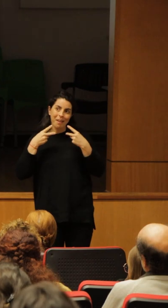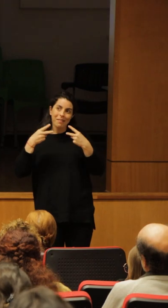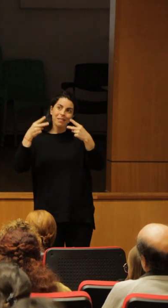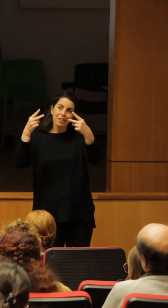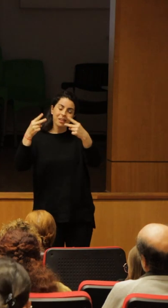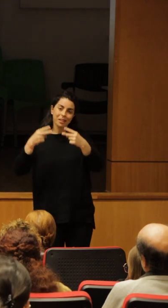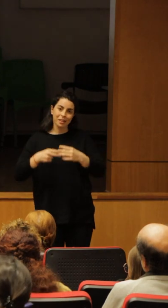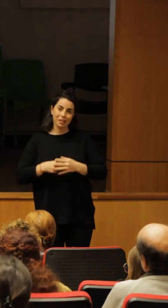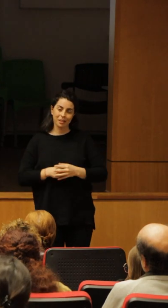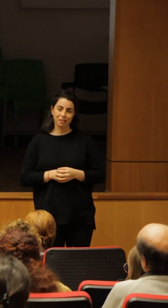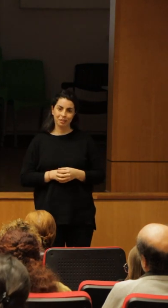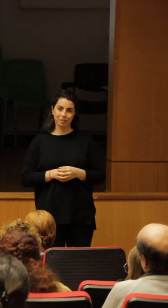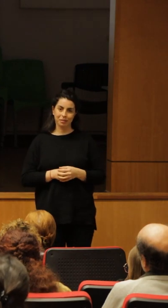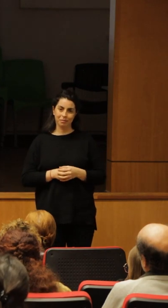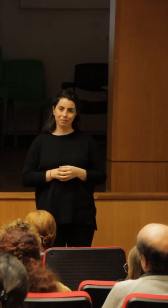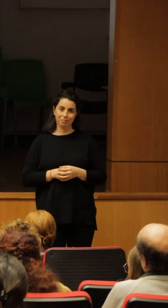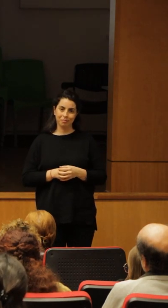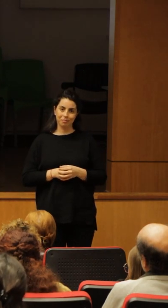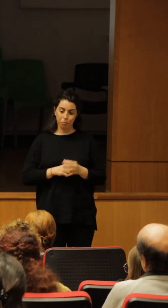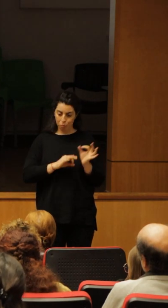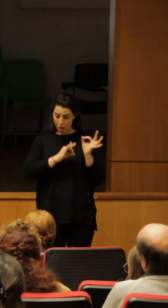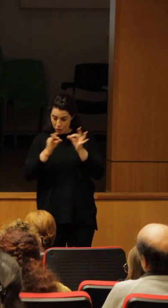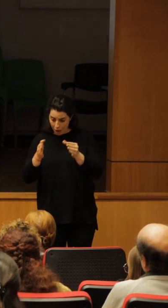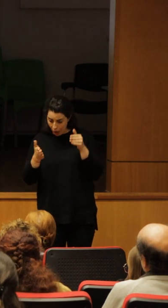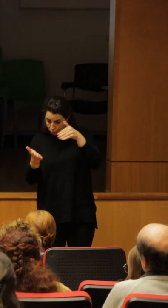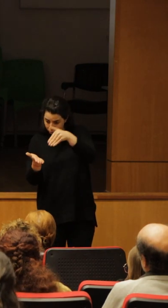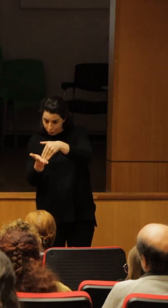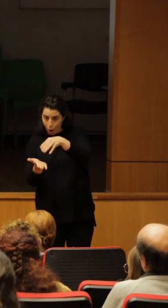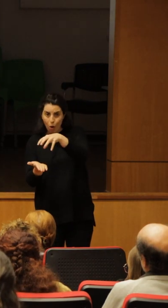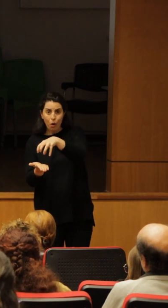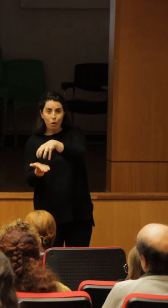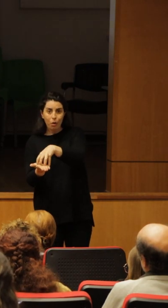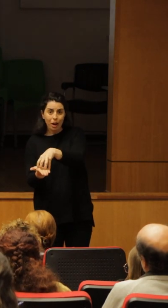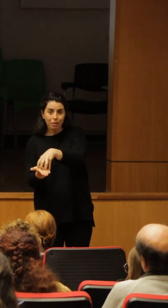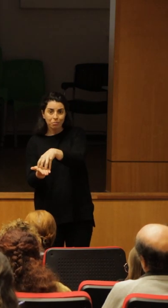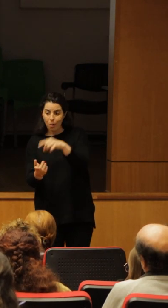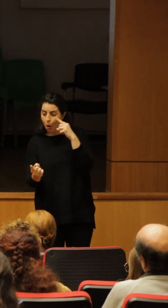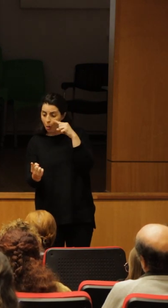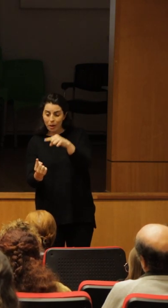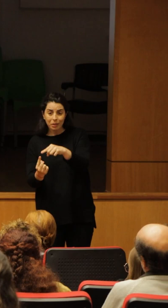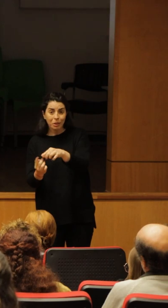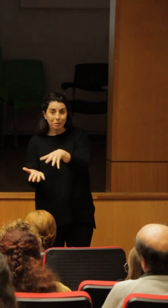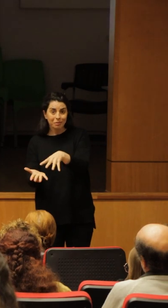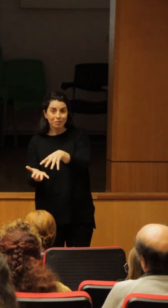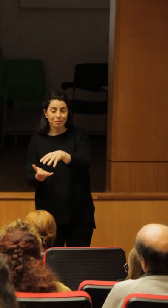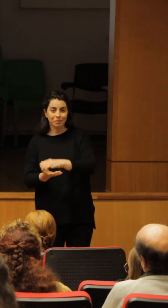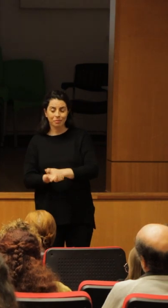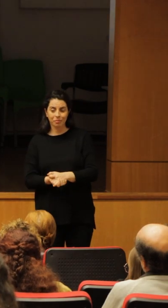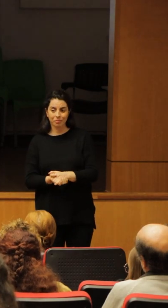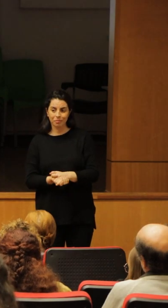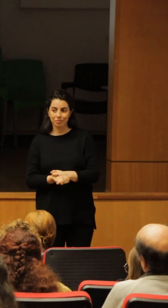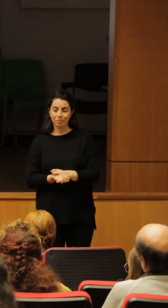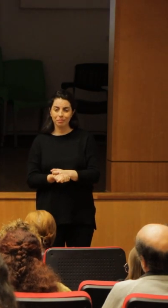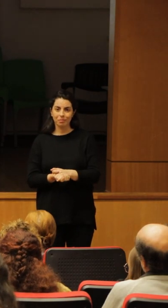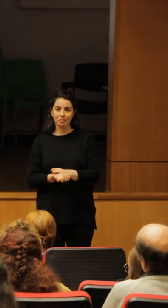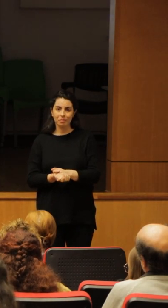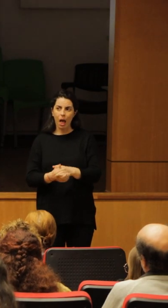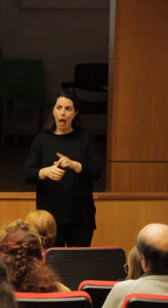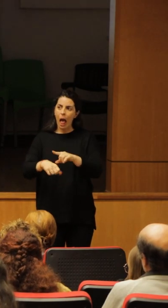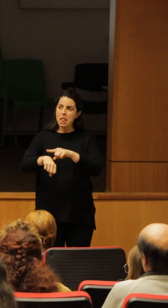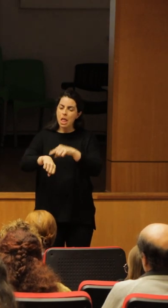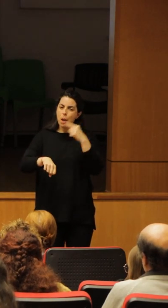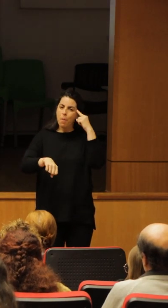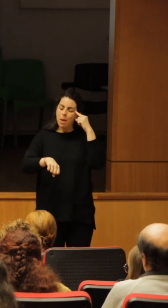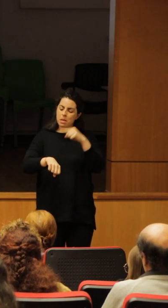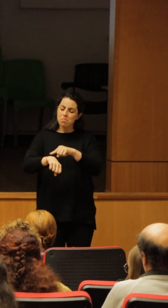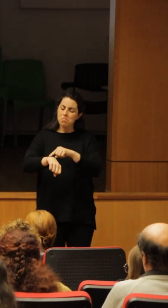So they arrive to destination. Llegan al destino. They have estimated arrival time. Tienen un tiempo estimado de